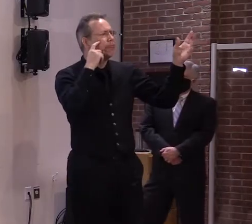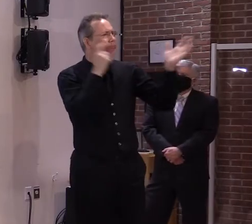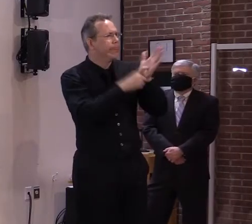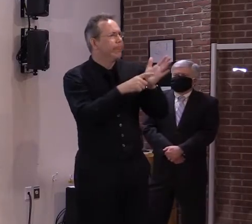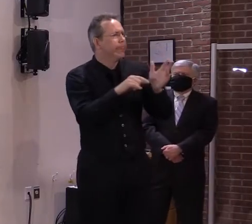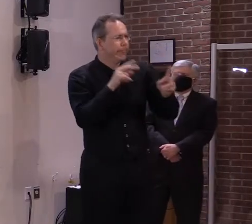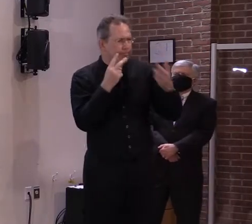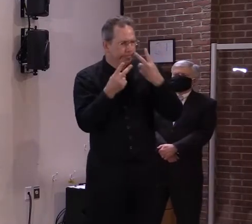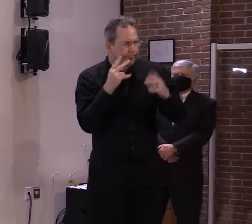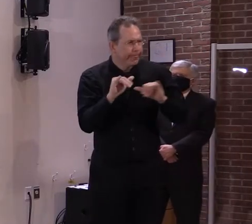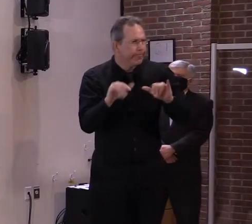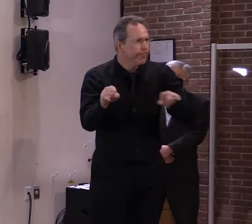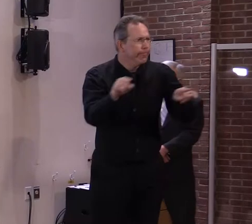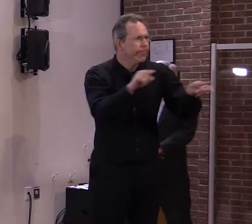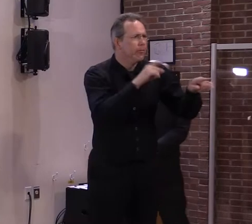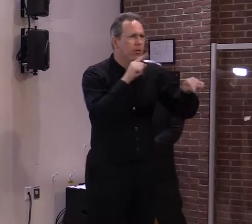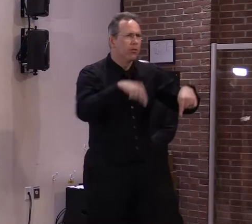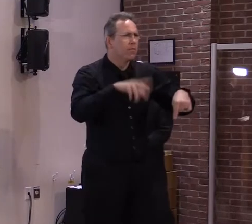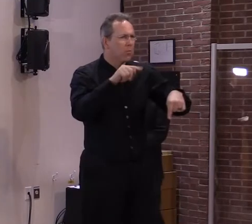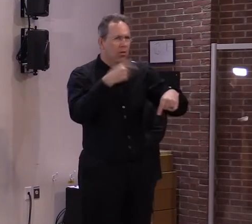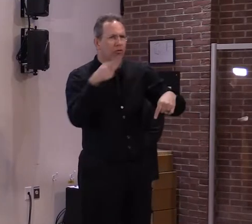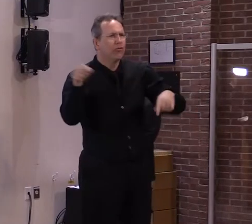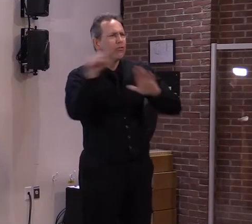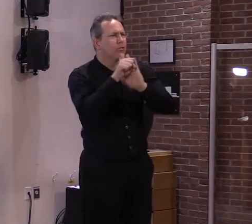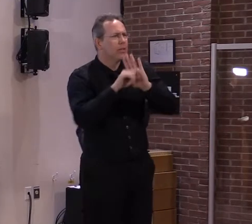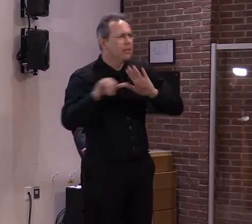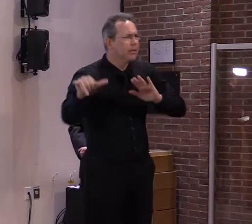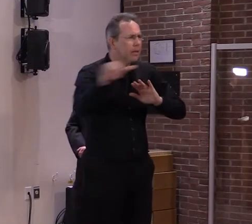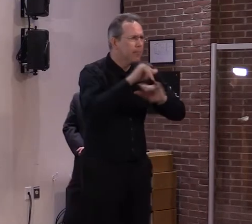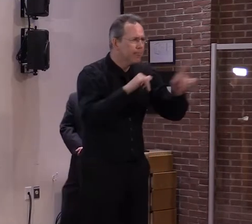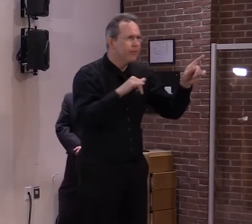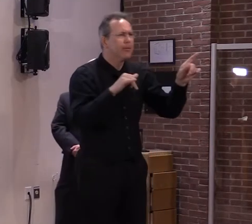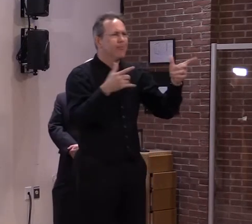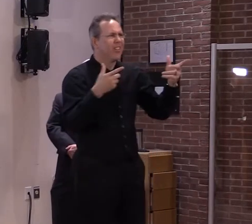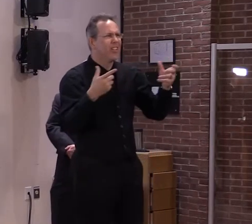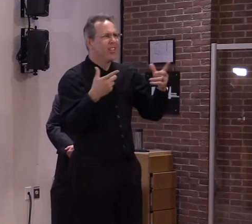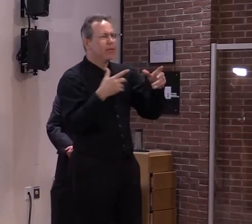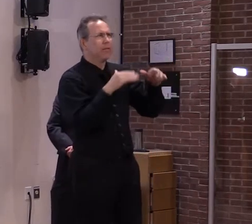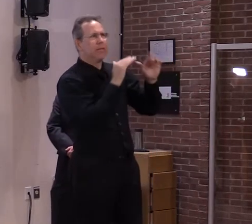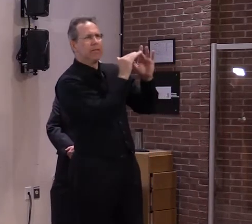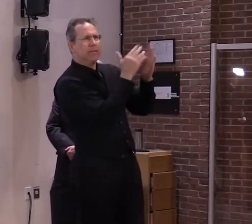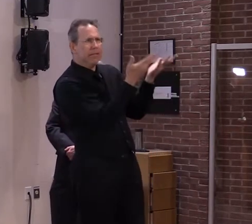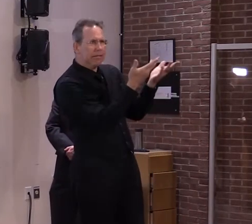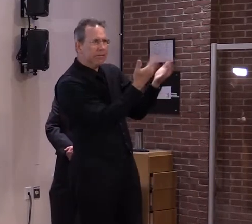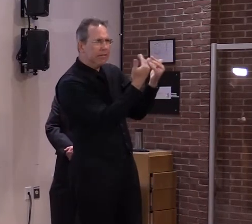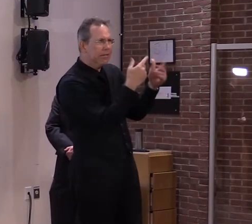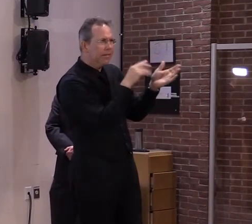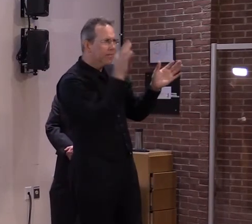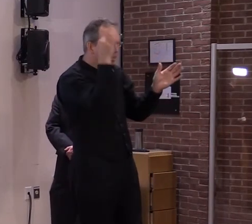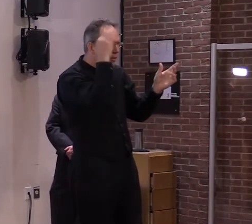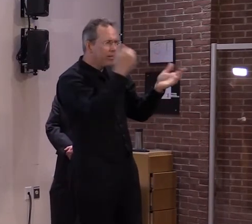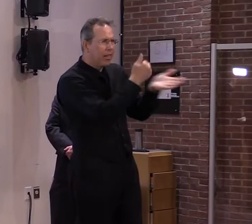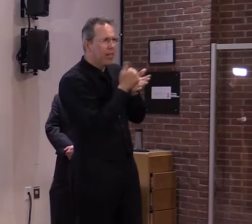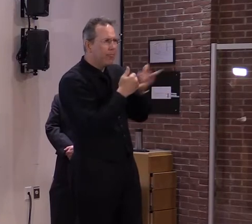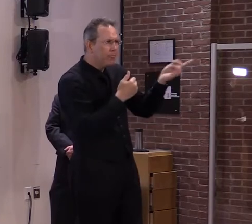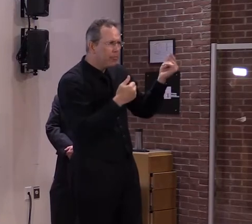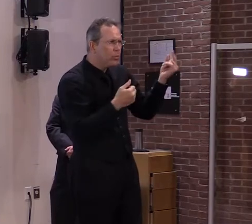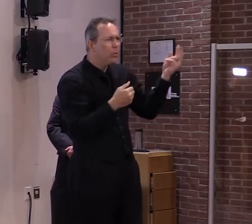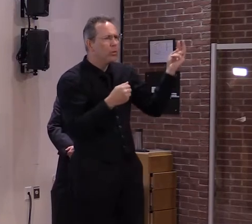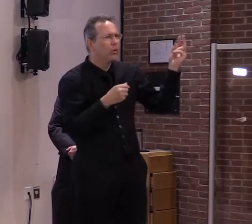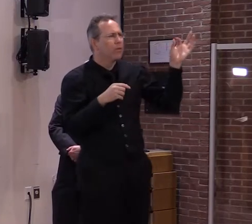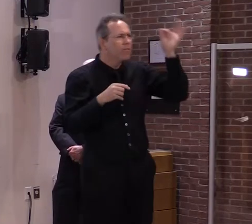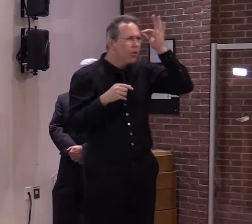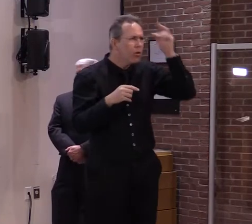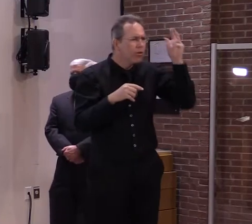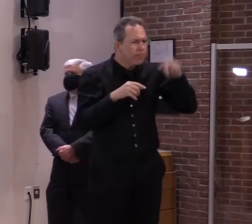to get their vaccination when they can. But I didn't hear the details of that. I know there's some funding available, and I know they have a